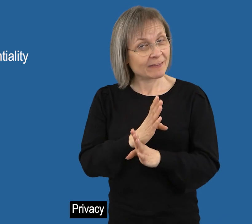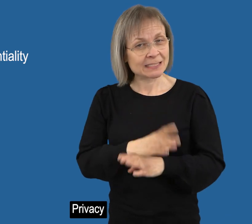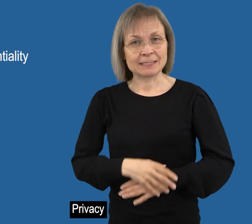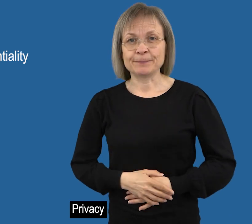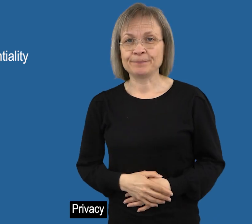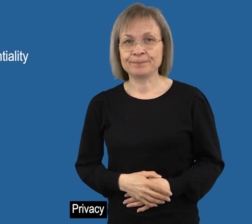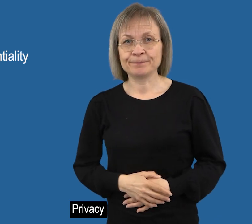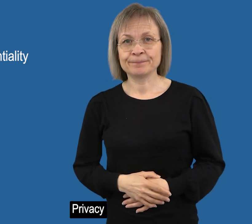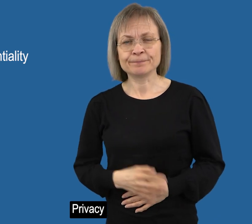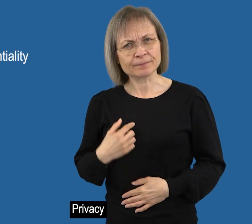Privacy.